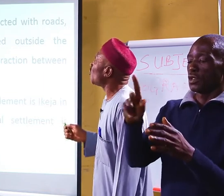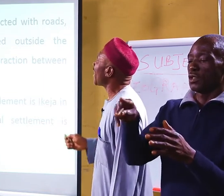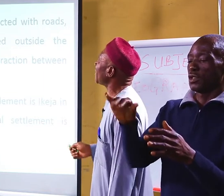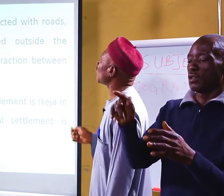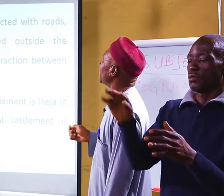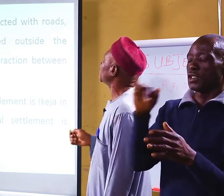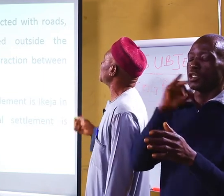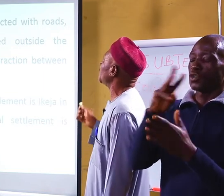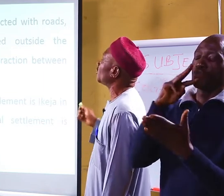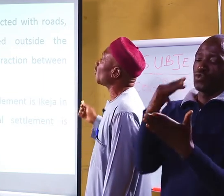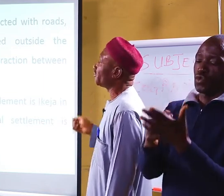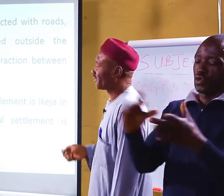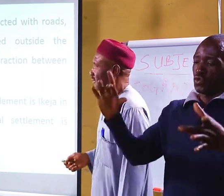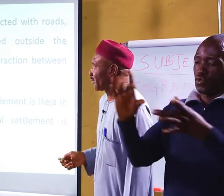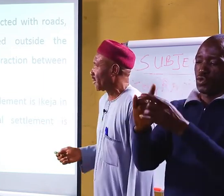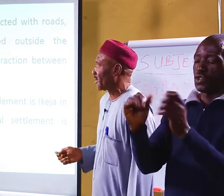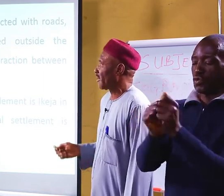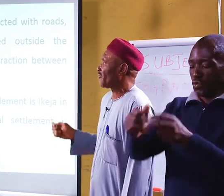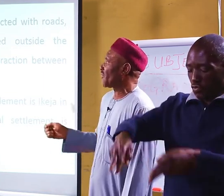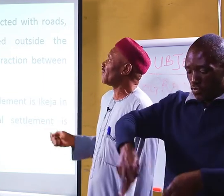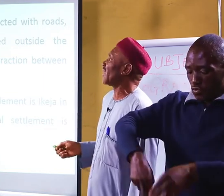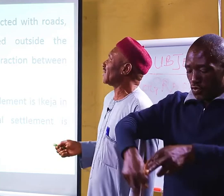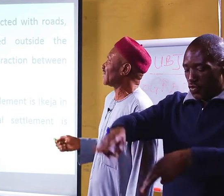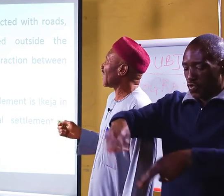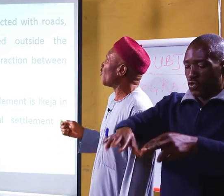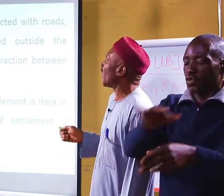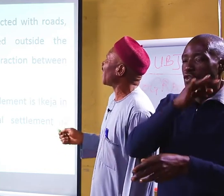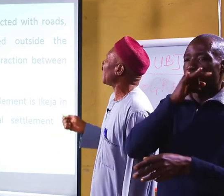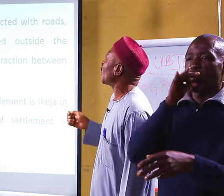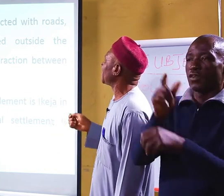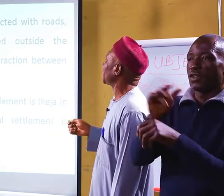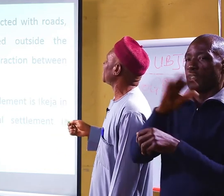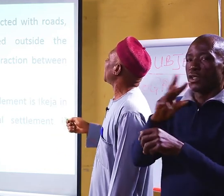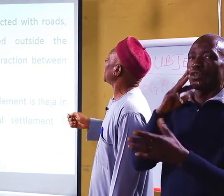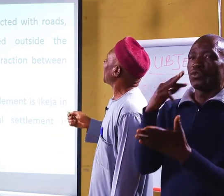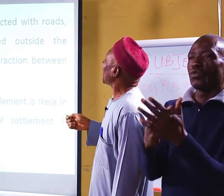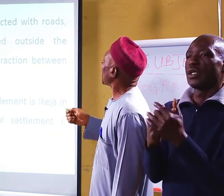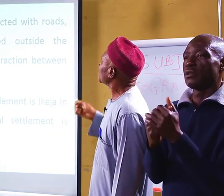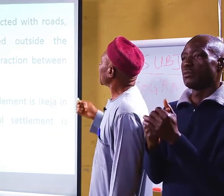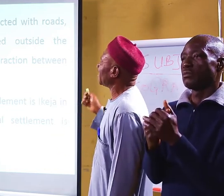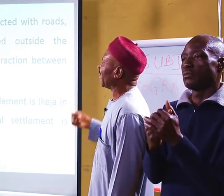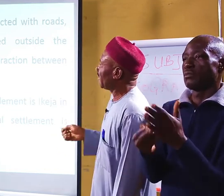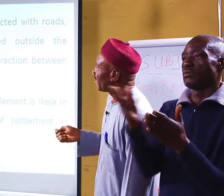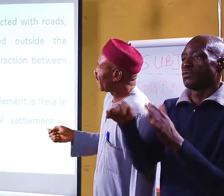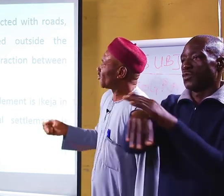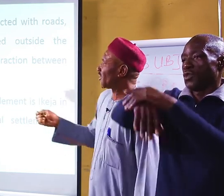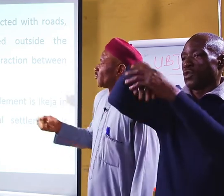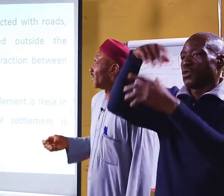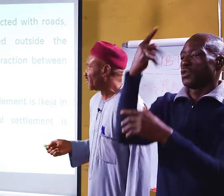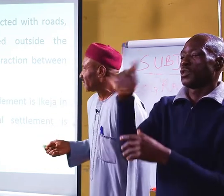pattern is well connected with roads, farmlands, and well allocated outside